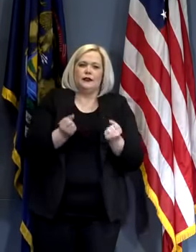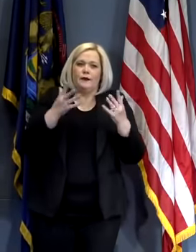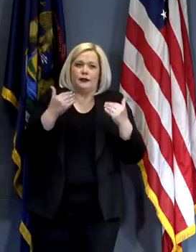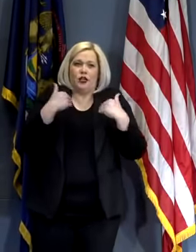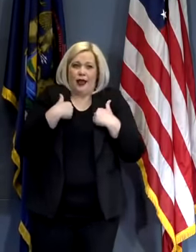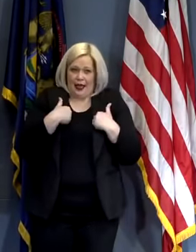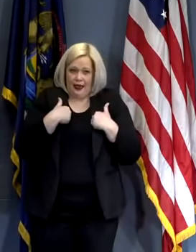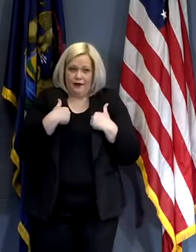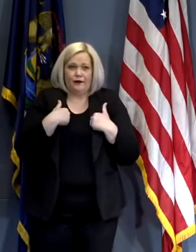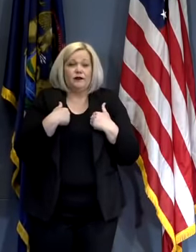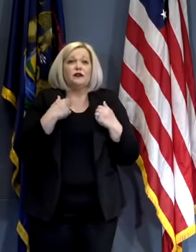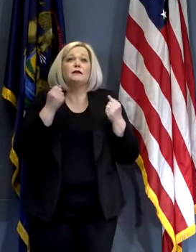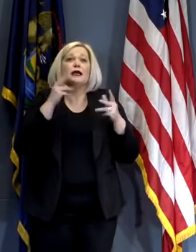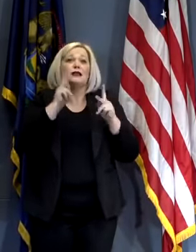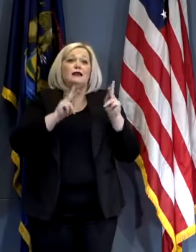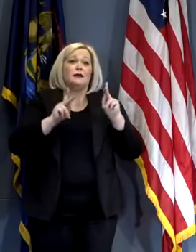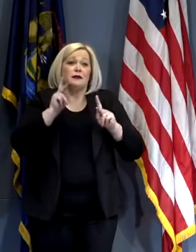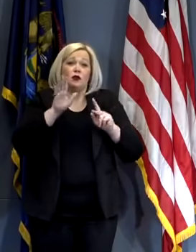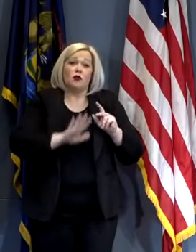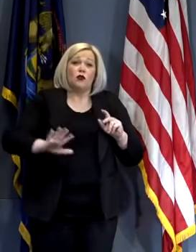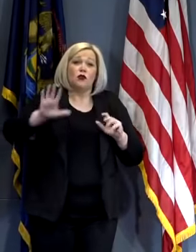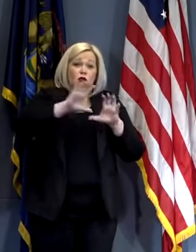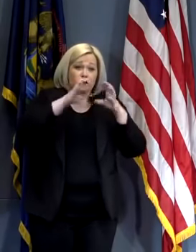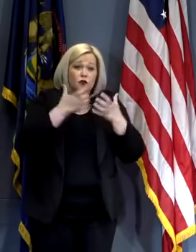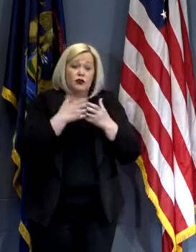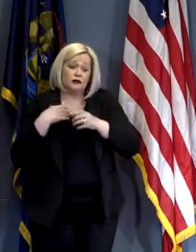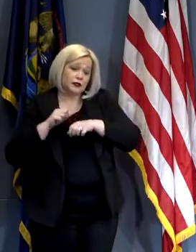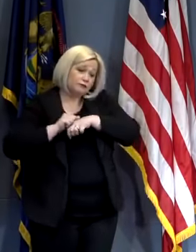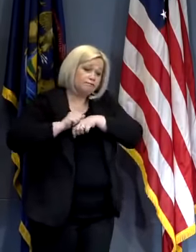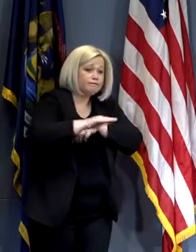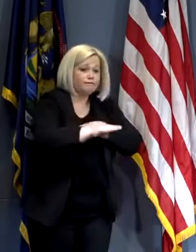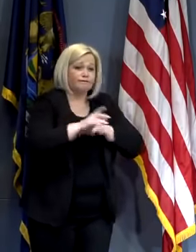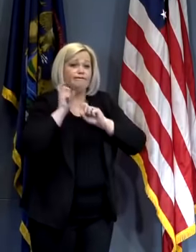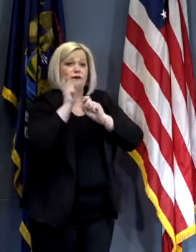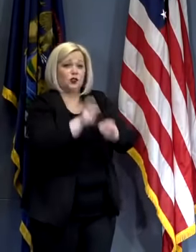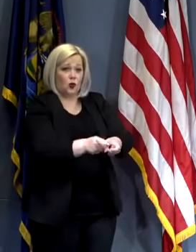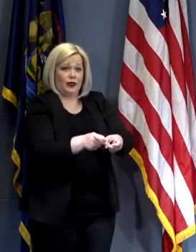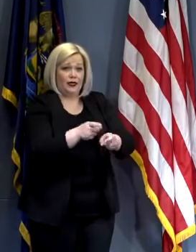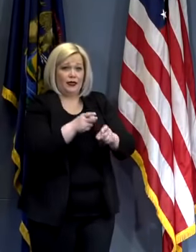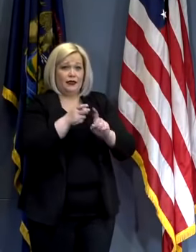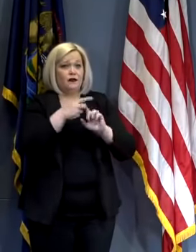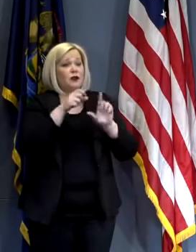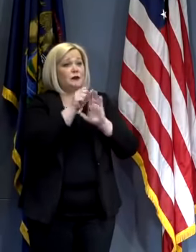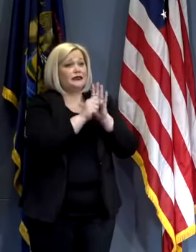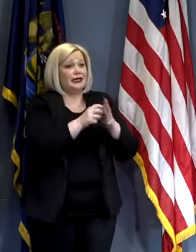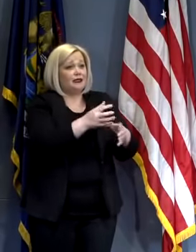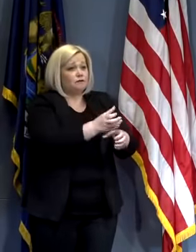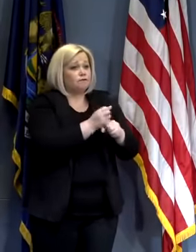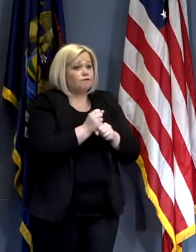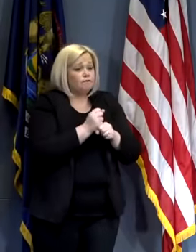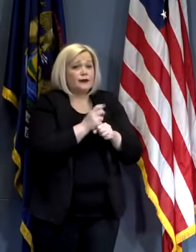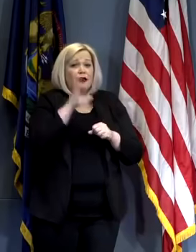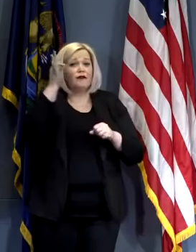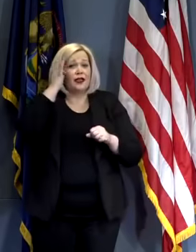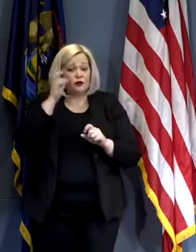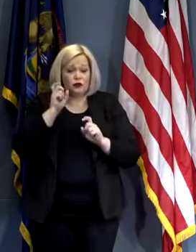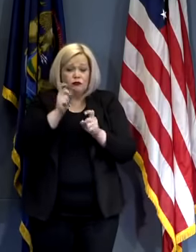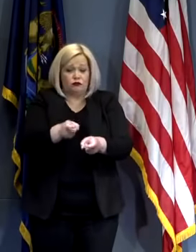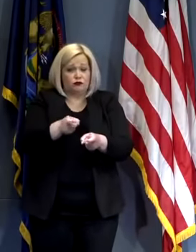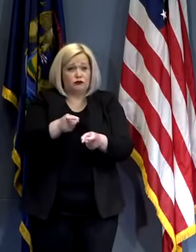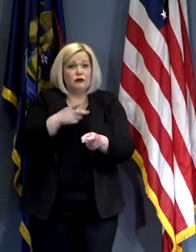efforts from many around the world to get the needed products to our hospitals, from state procurement to federal contributions to